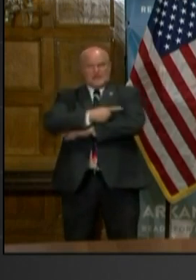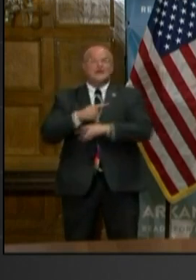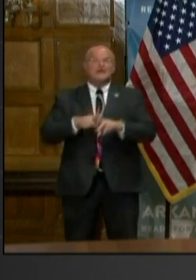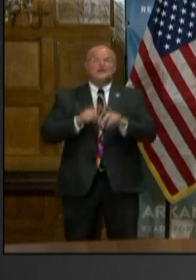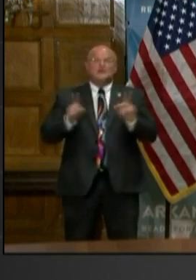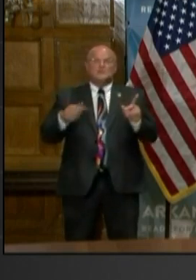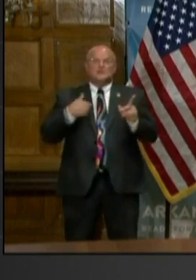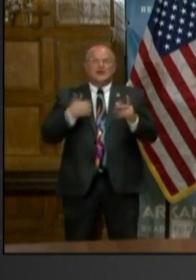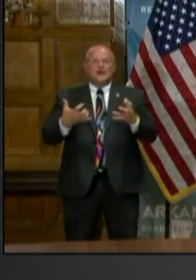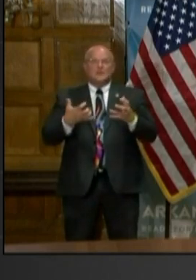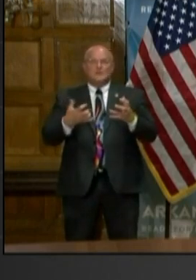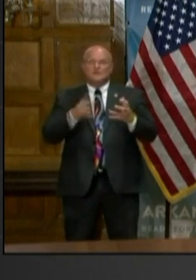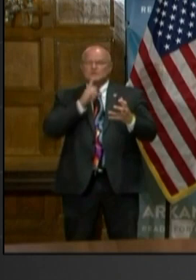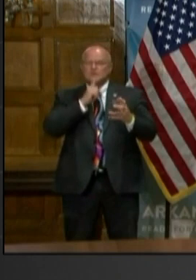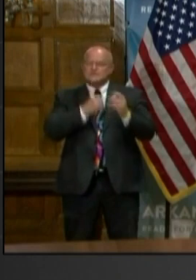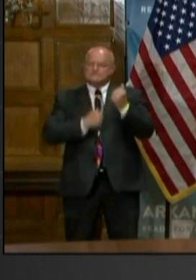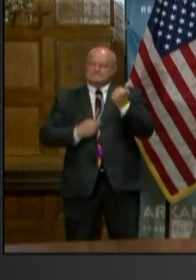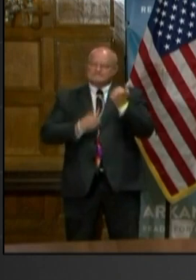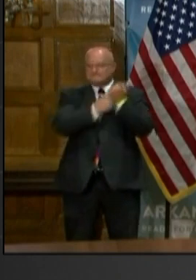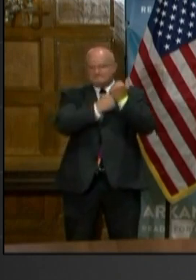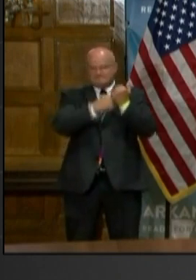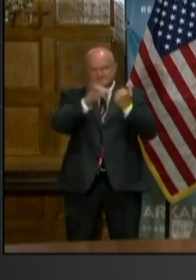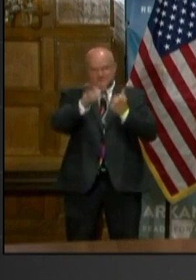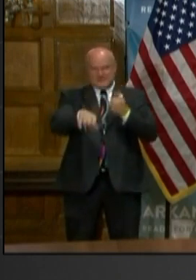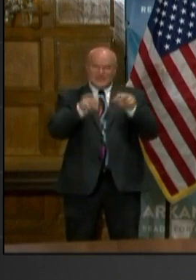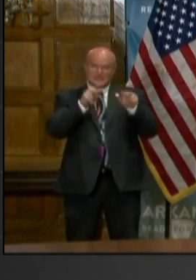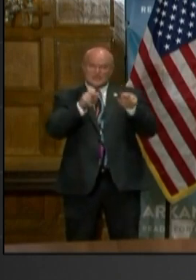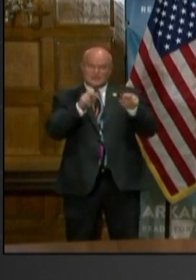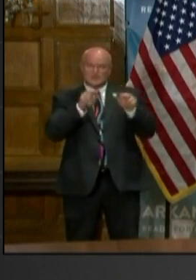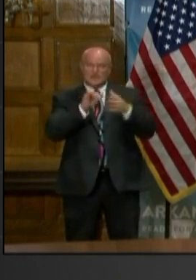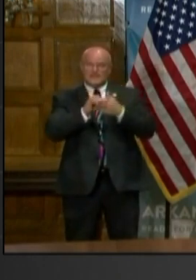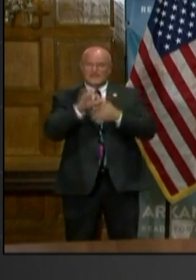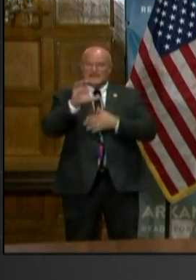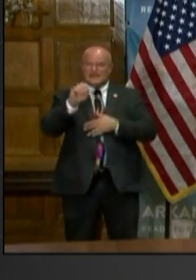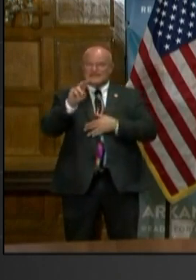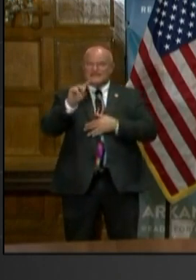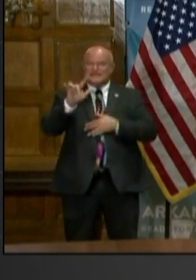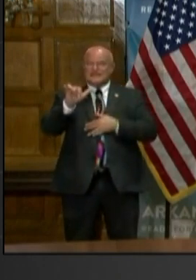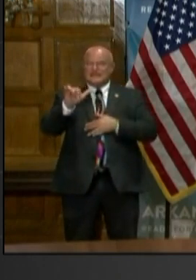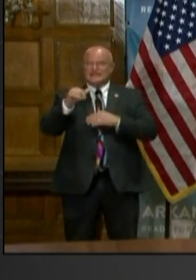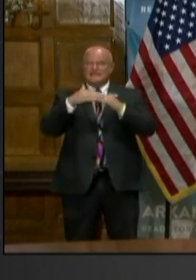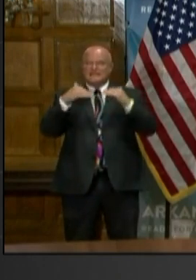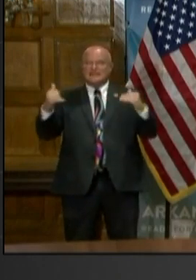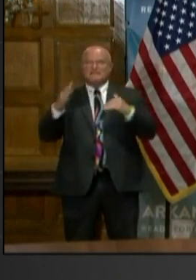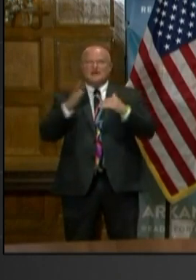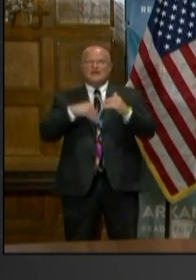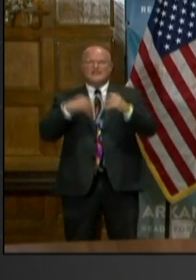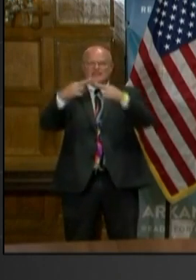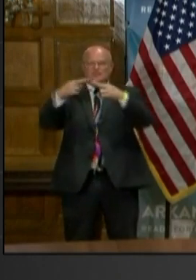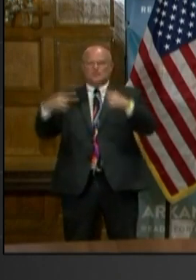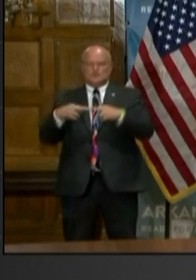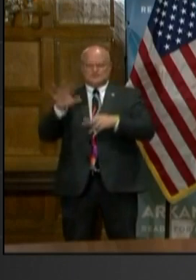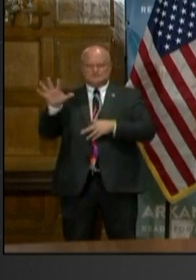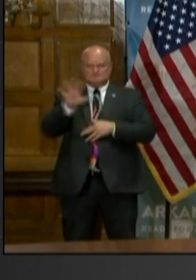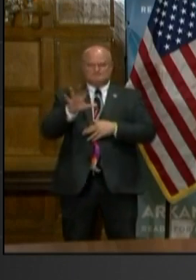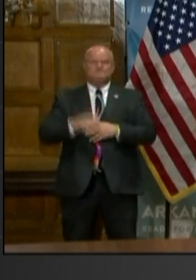wanted to reinforce that and look at that at the county level rather than just at the region level. And with